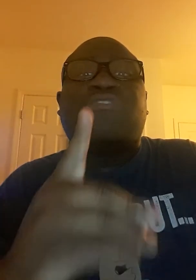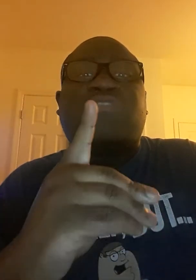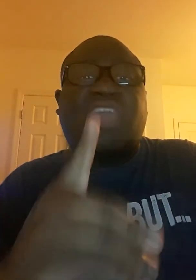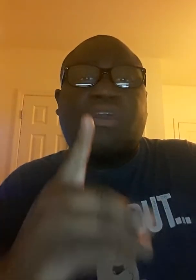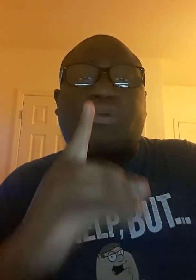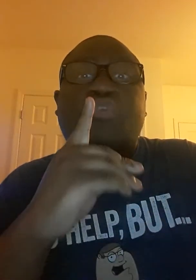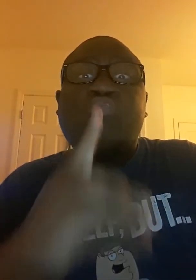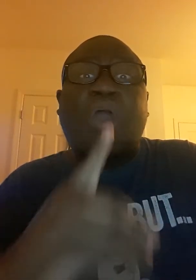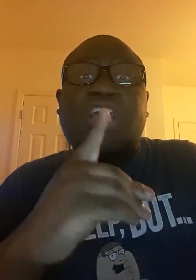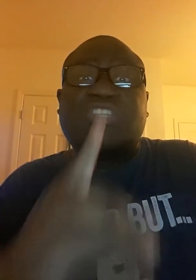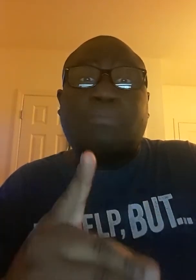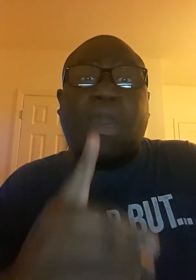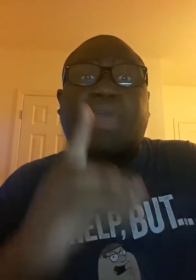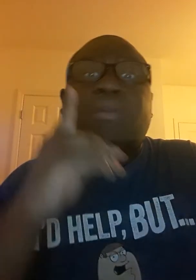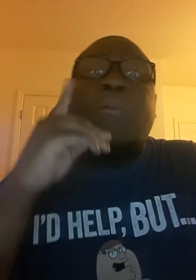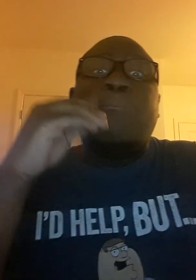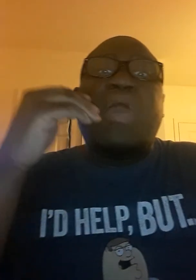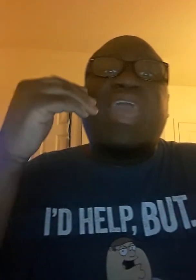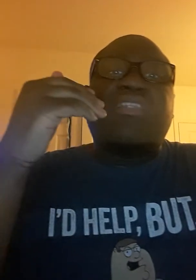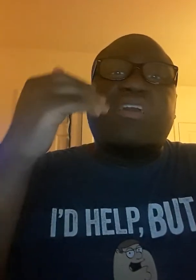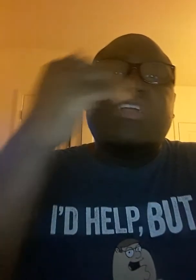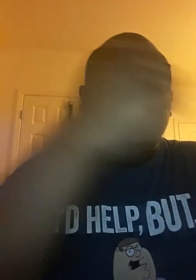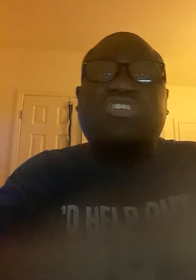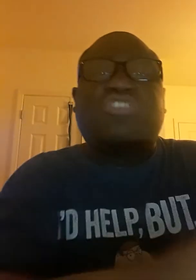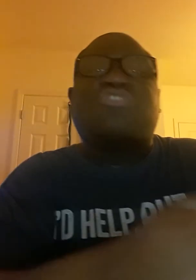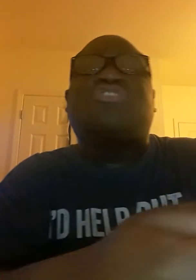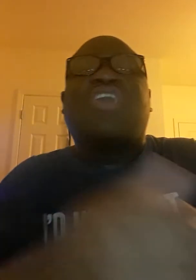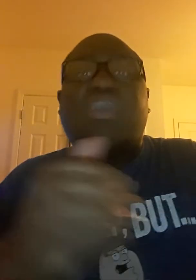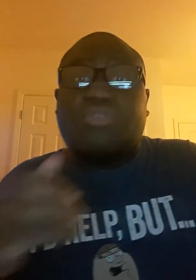still watch my main channel